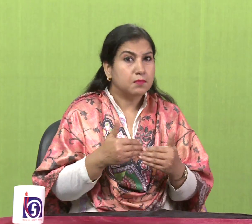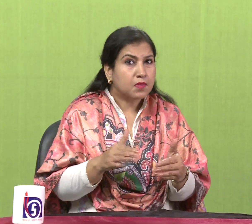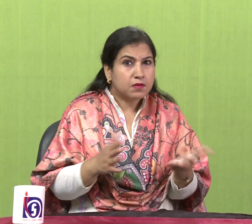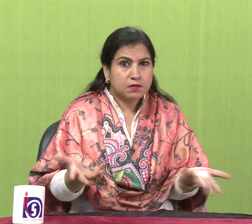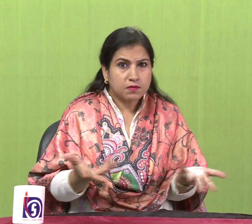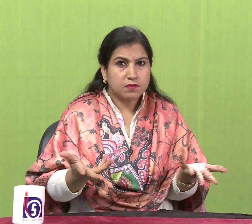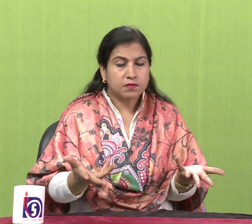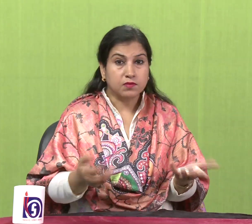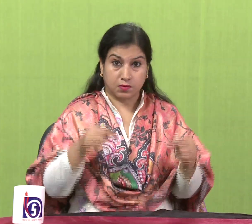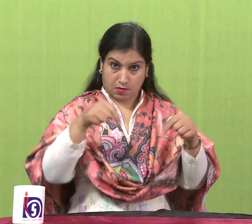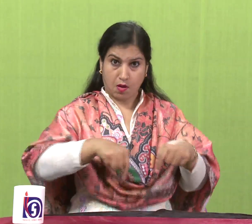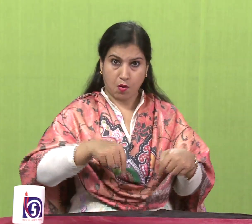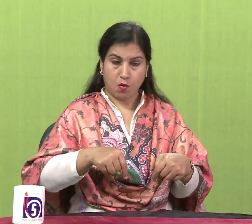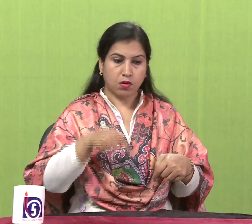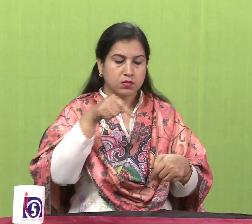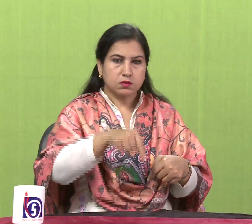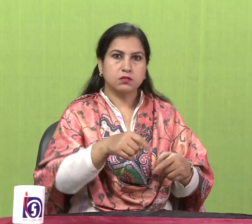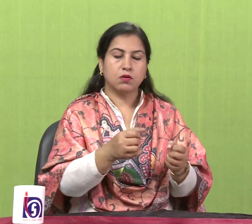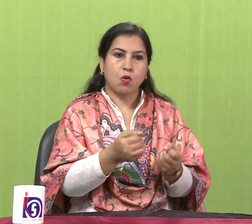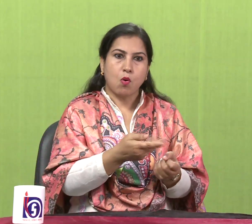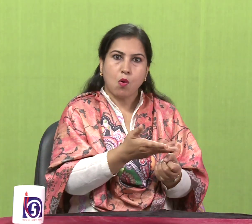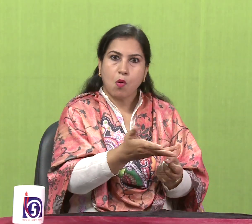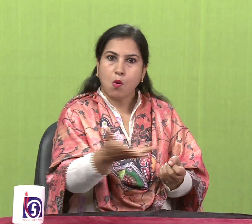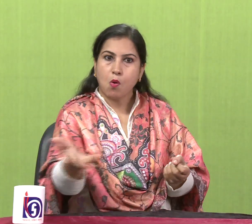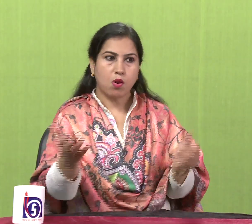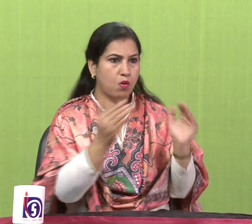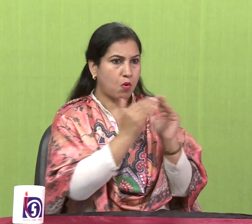However, today these gadgets have become common.